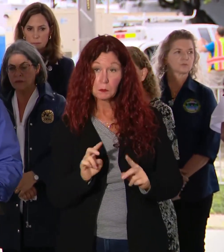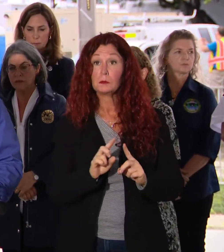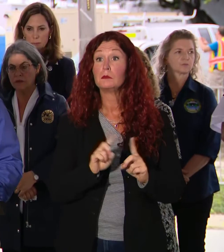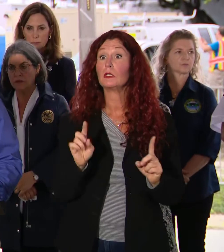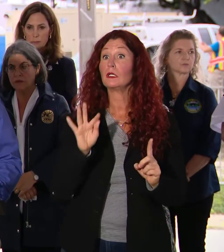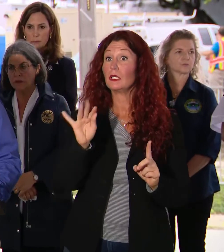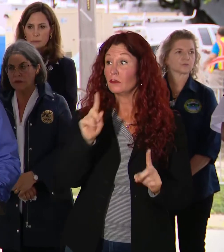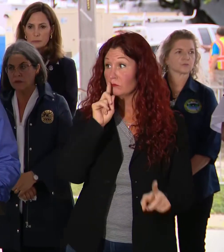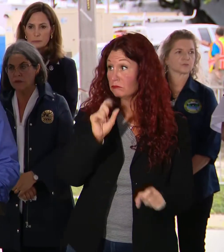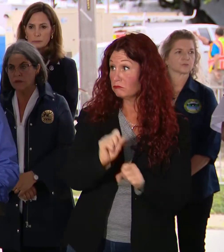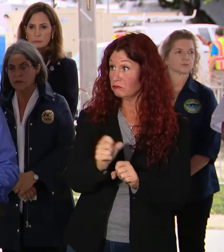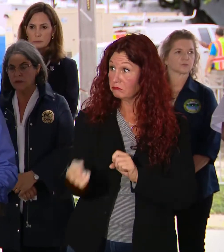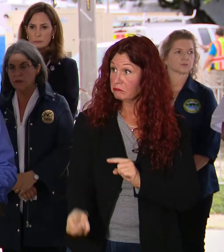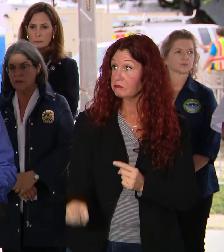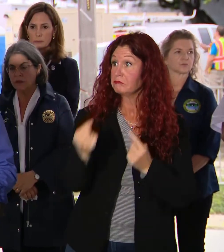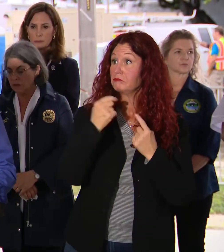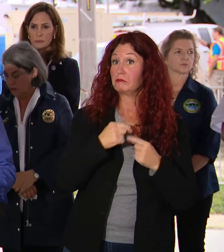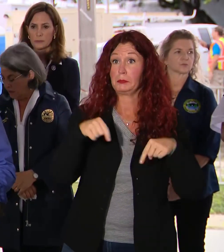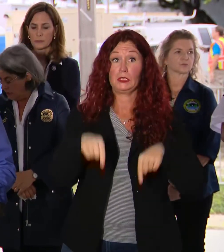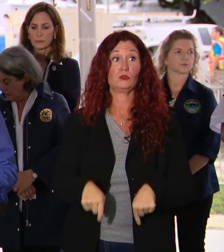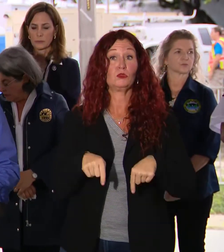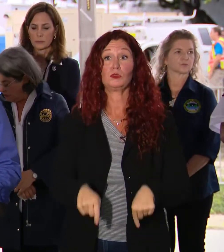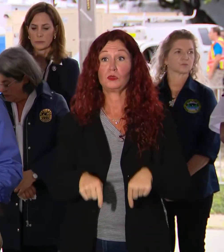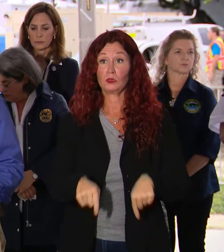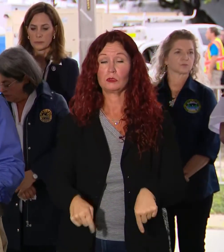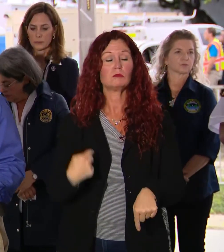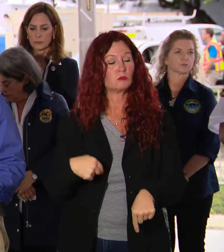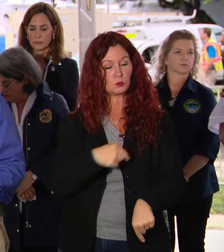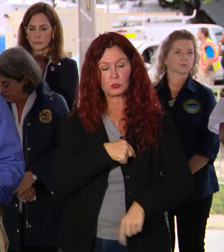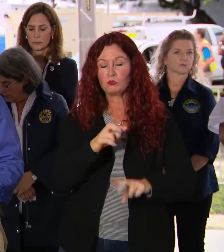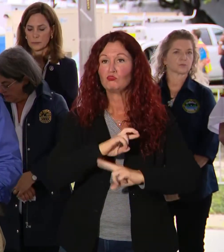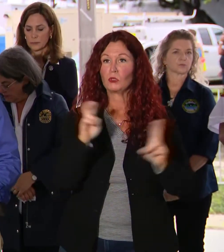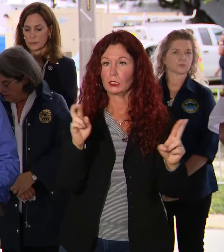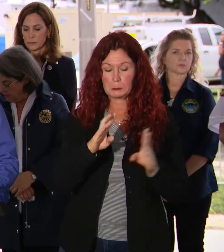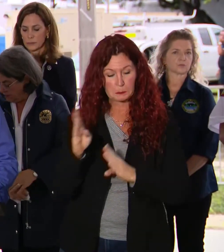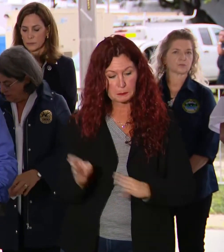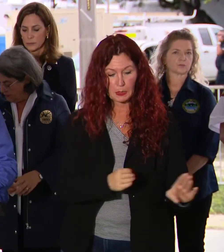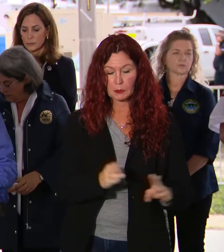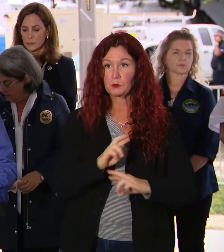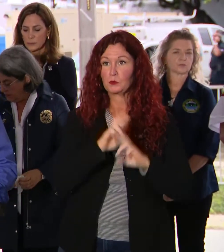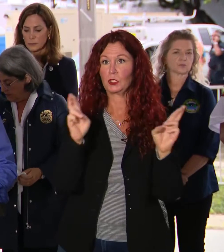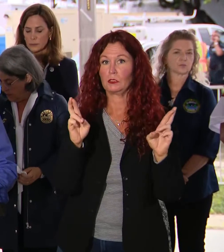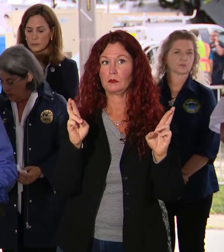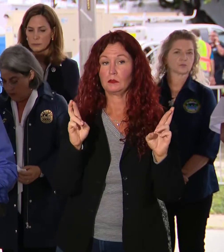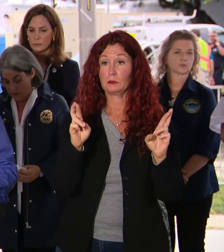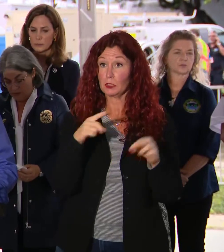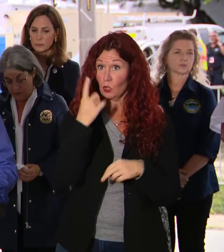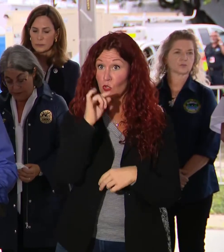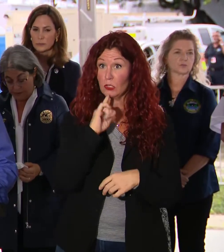should this system become a threat to Miami-Dade County. While Miami-Dade County is not in immediate